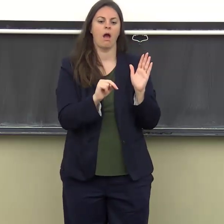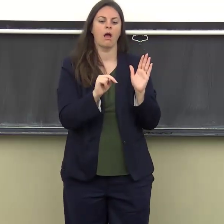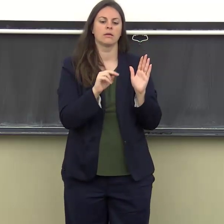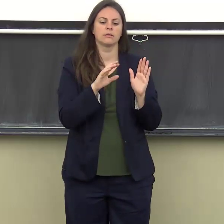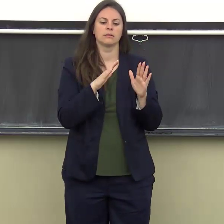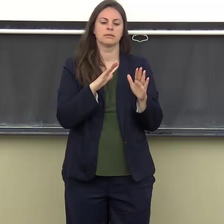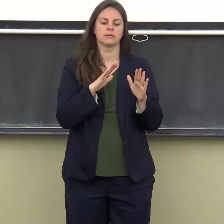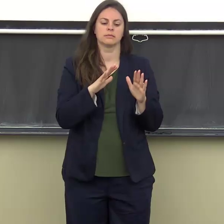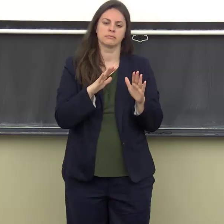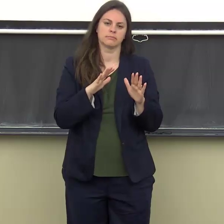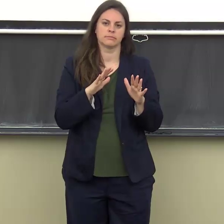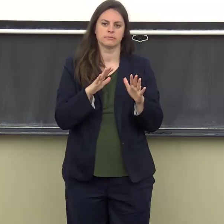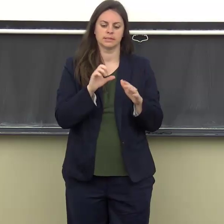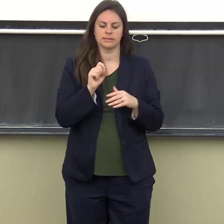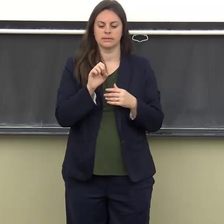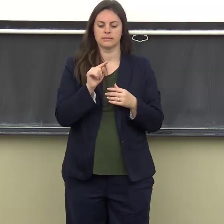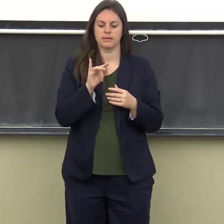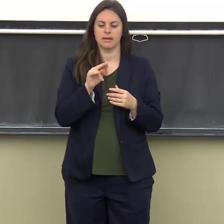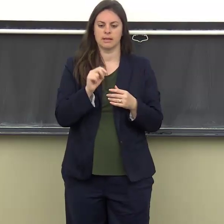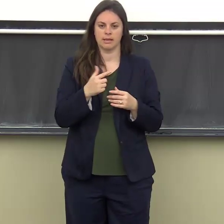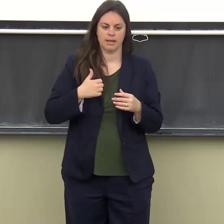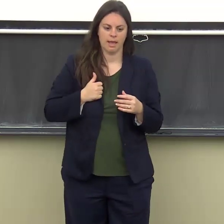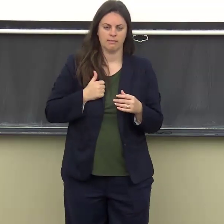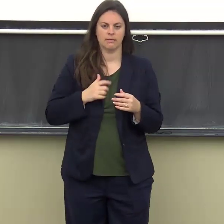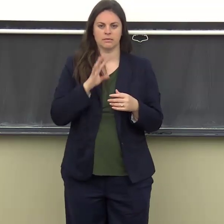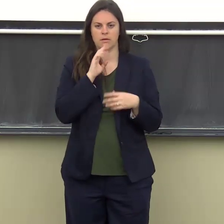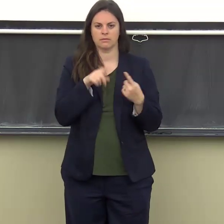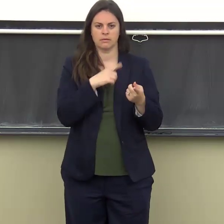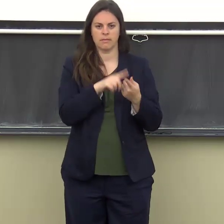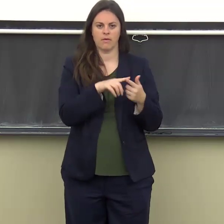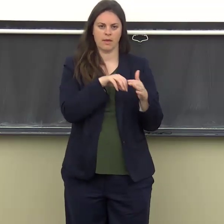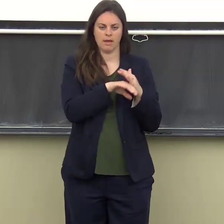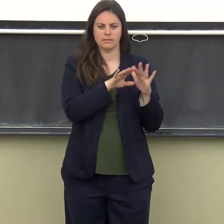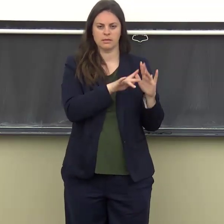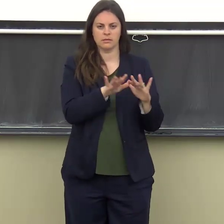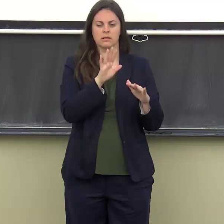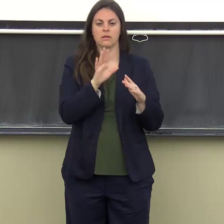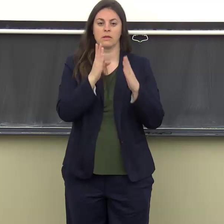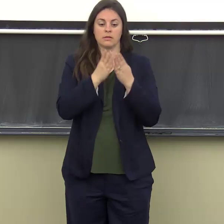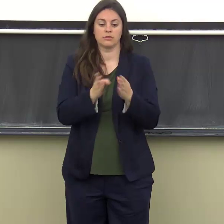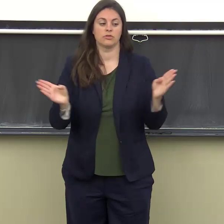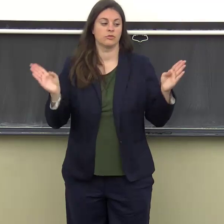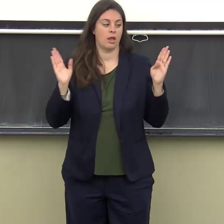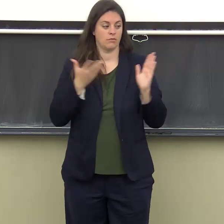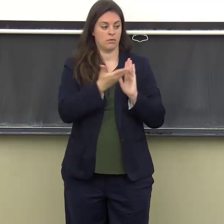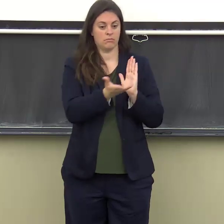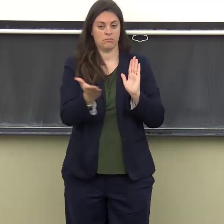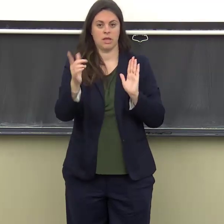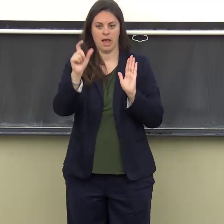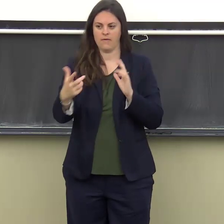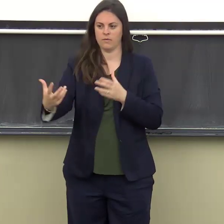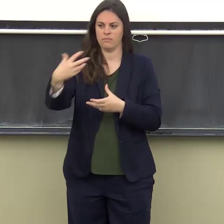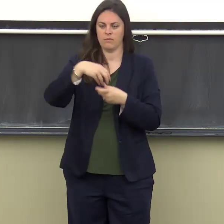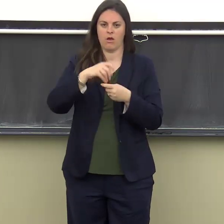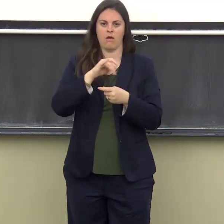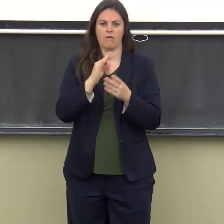and advocacy. All of these books have a thesis, which is that the general public has to take part in the solutions in any democratic society. It will